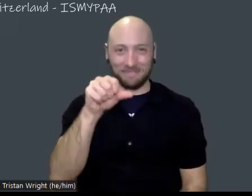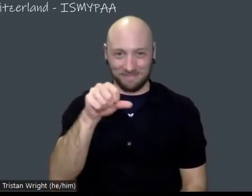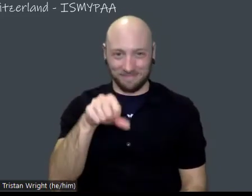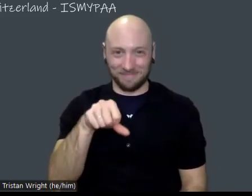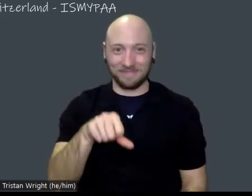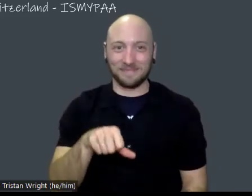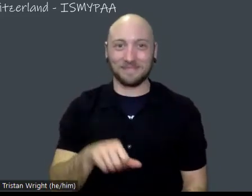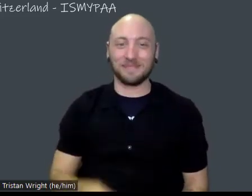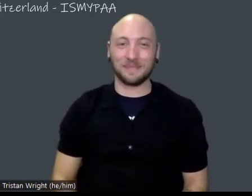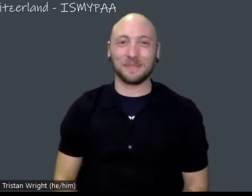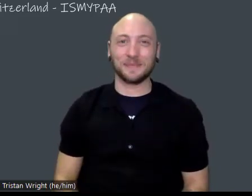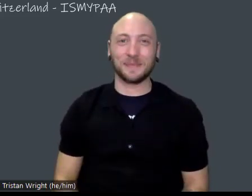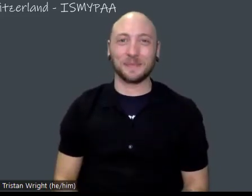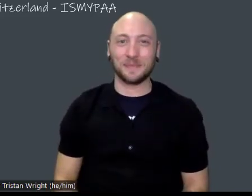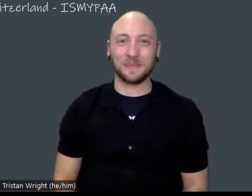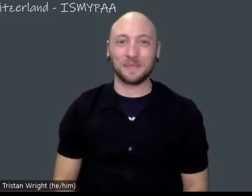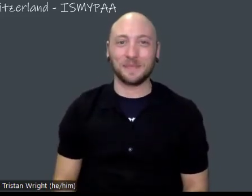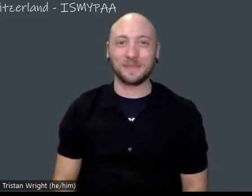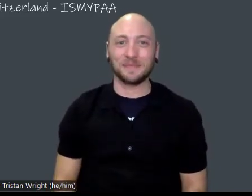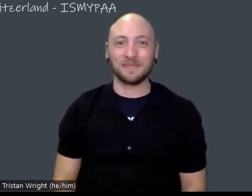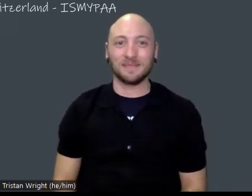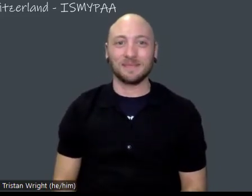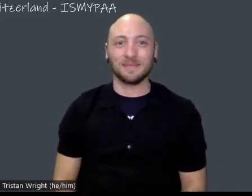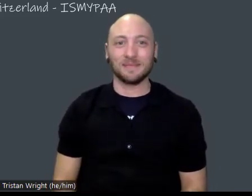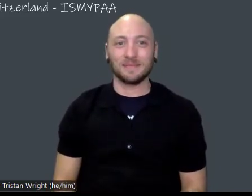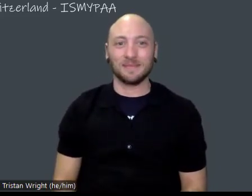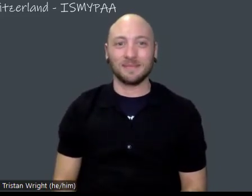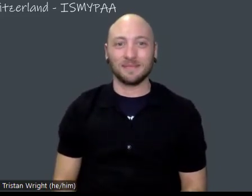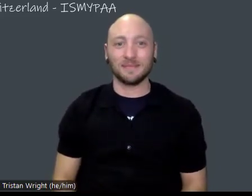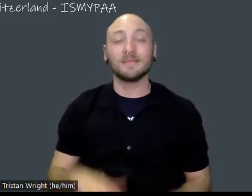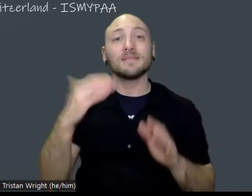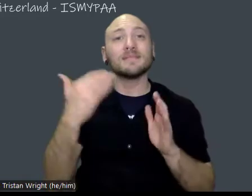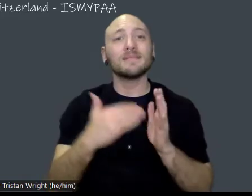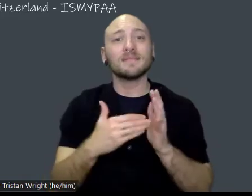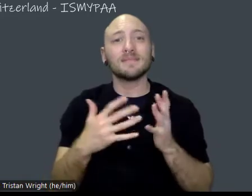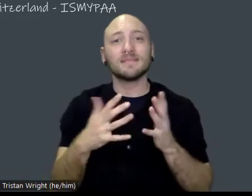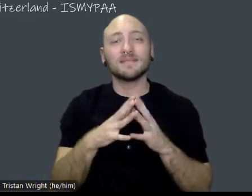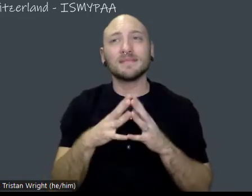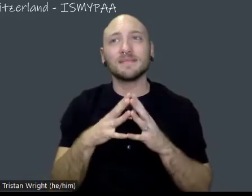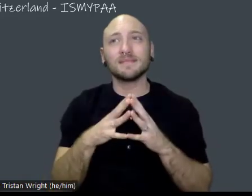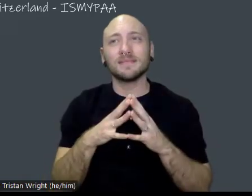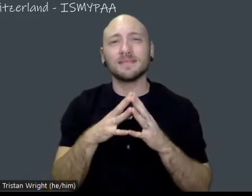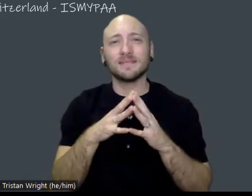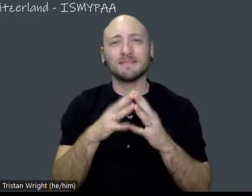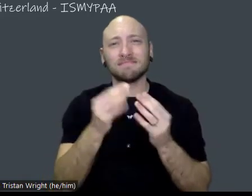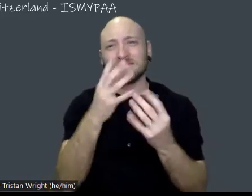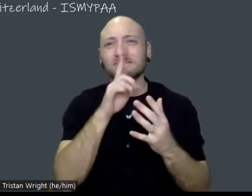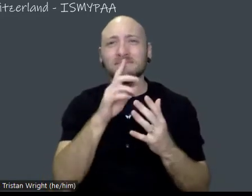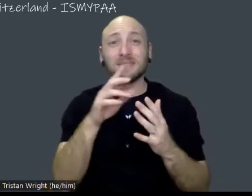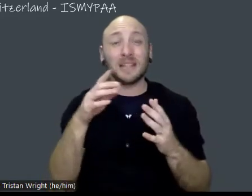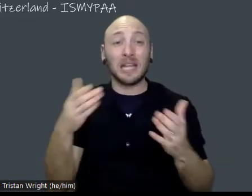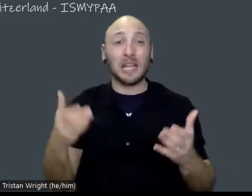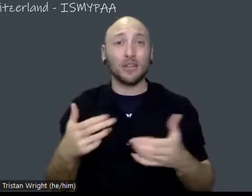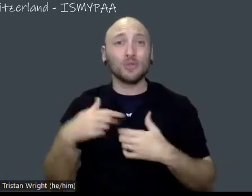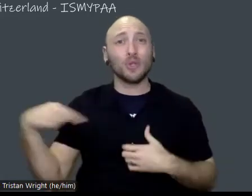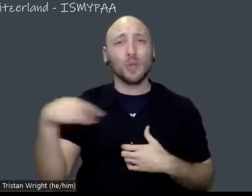Yes. And yeah, again, it's an honor to be here again with